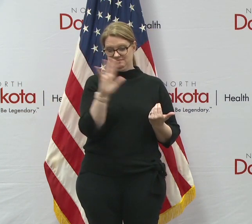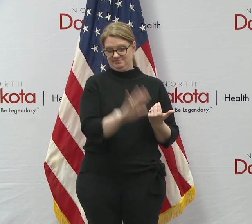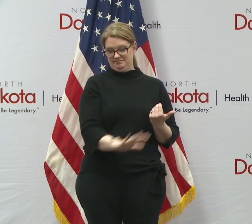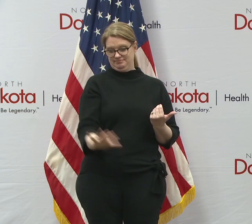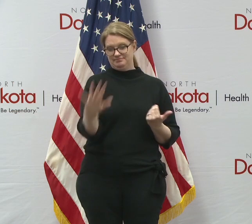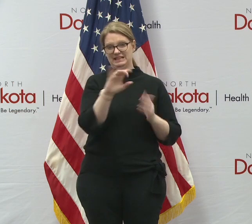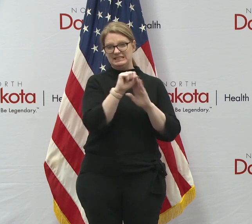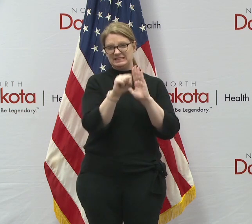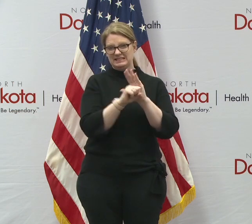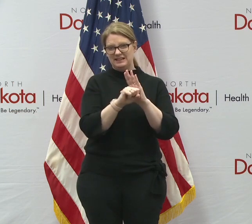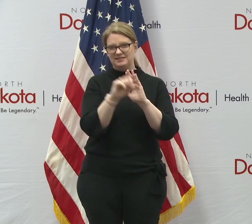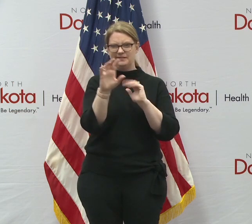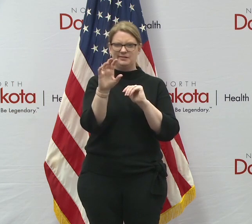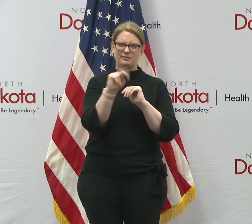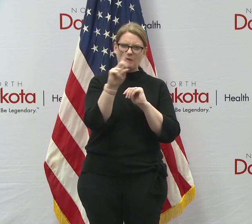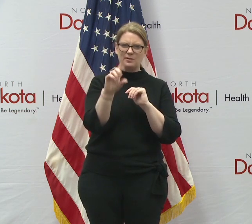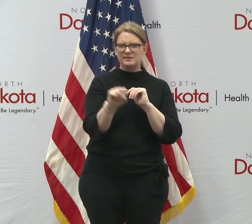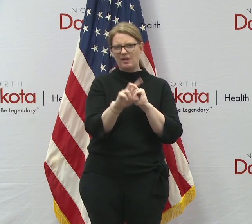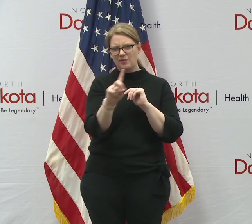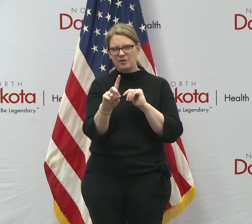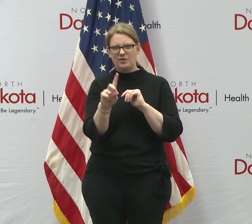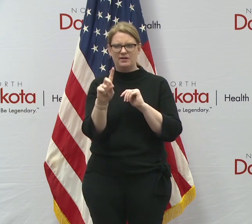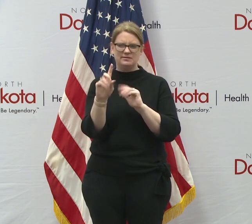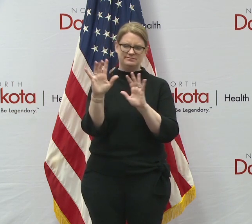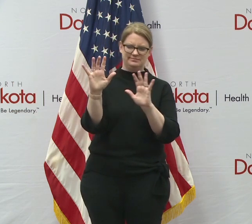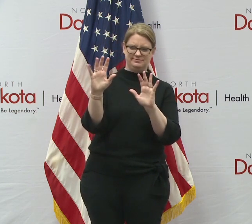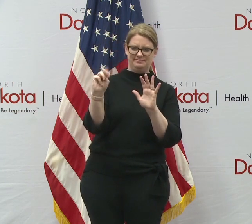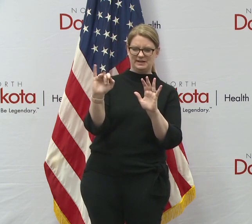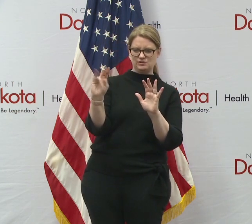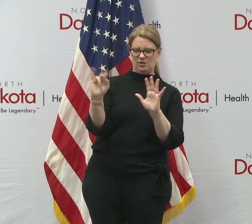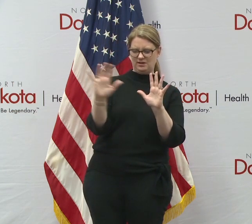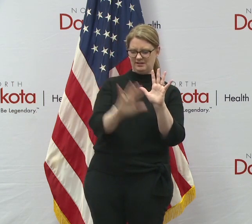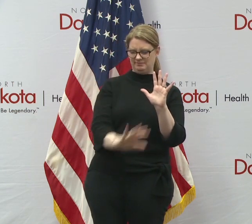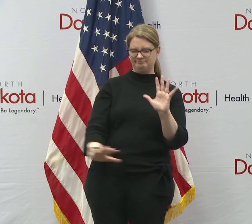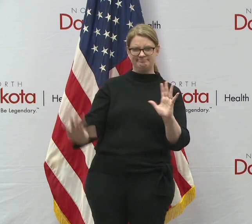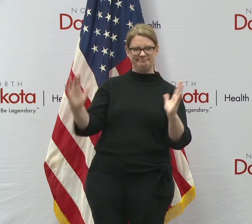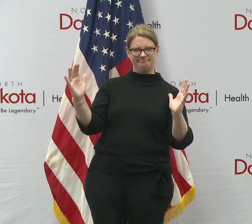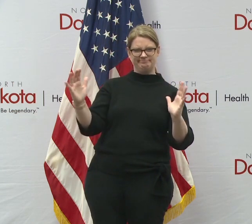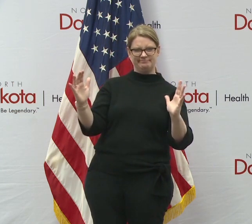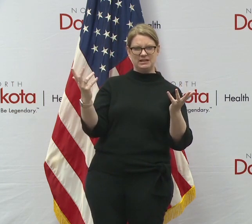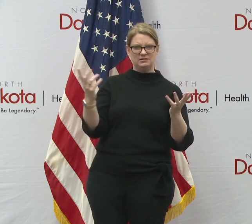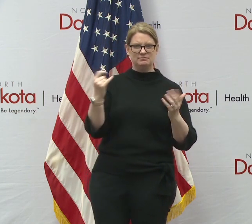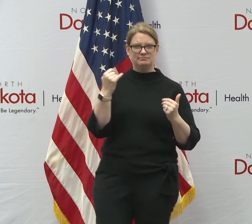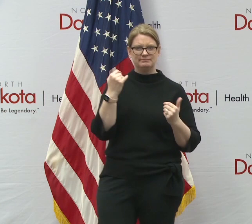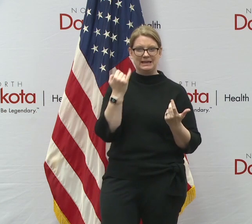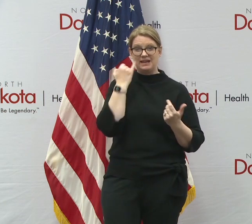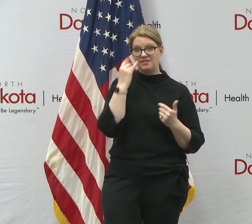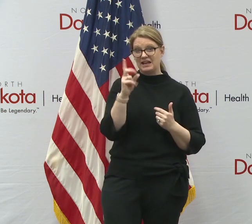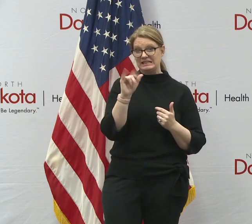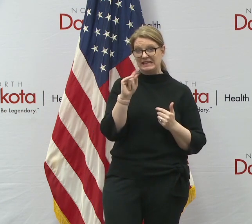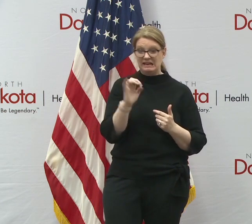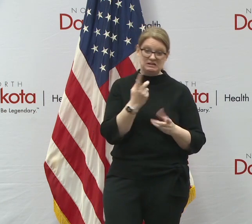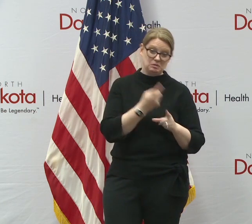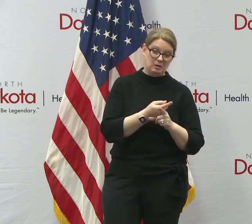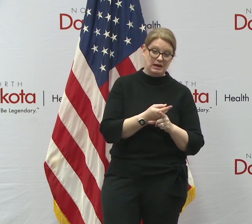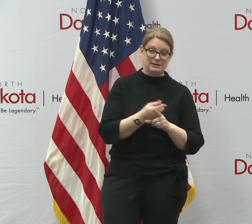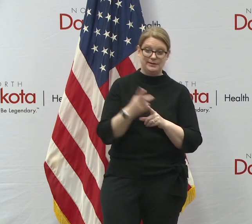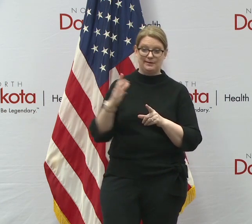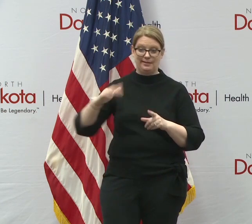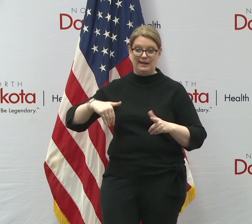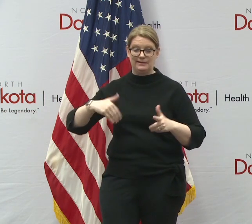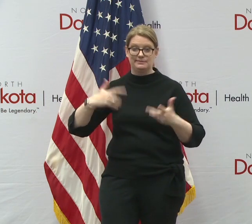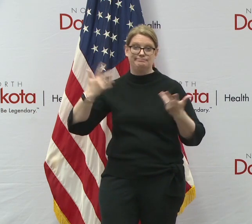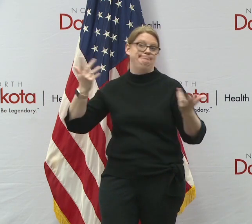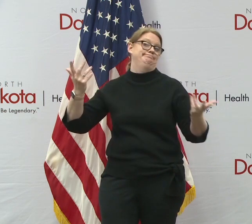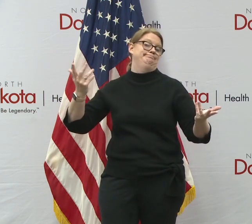trailing the two coasts, whether that date is the right date or whether that date is too early or too late. I mean,